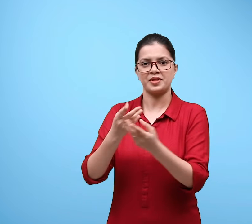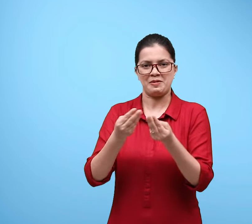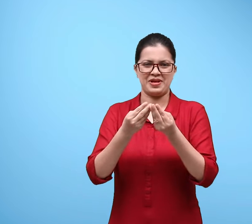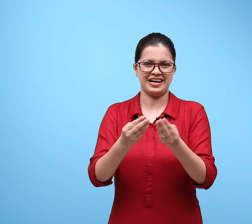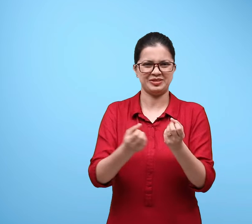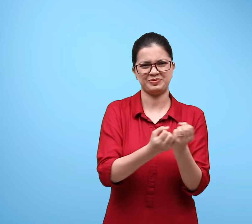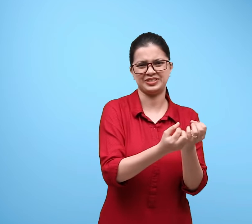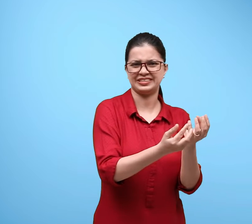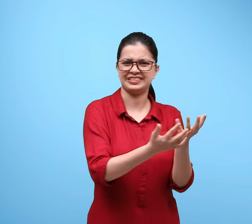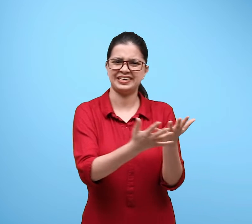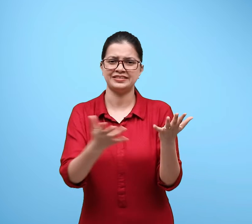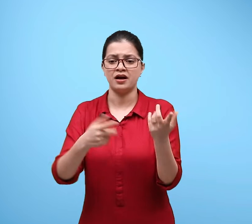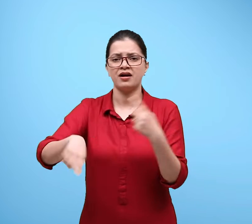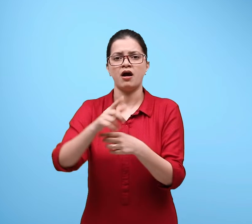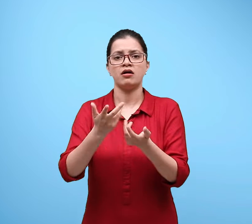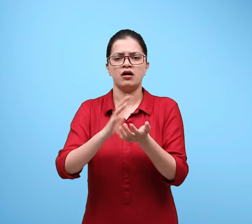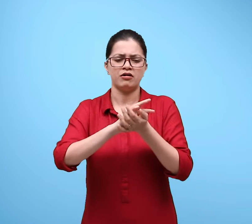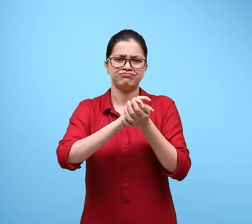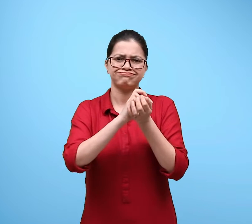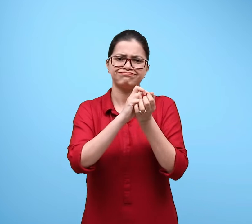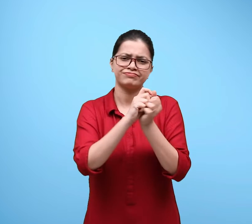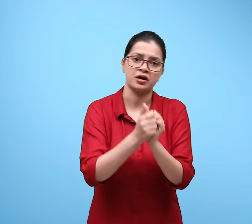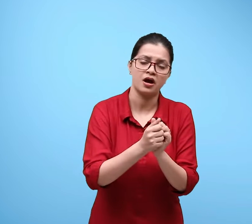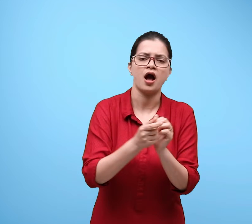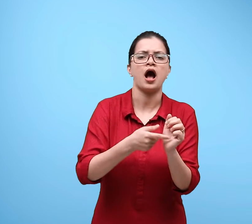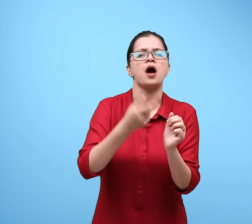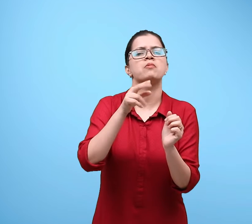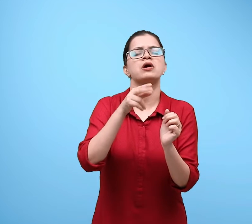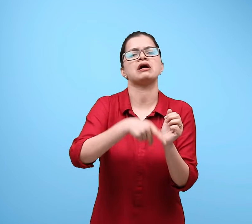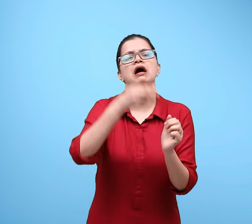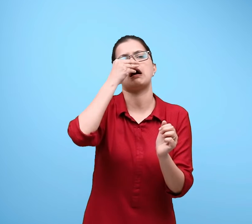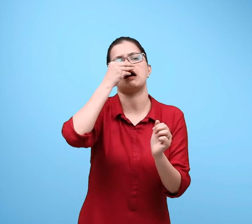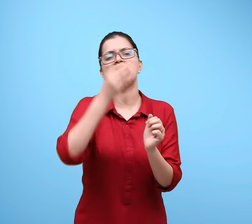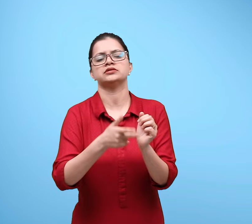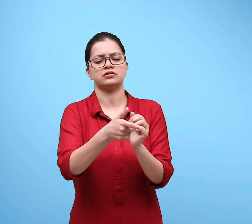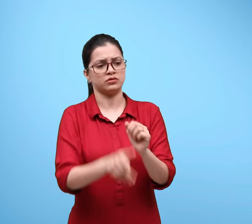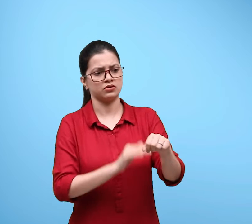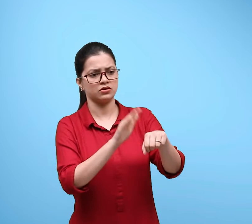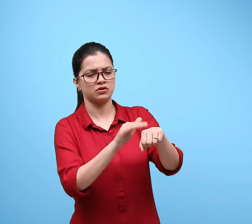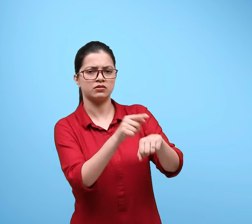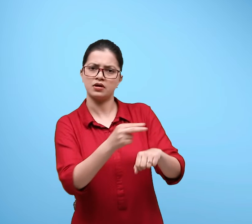Materials which can be compressed or scratched easily are called soft.